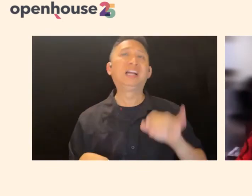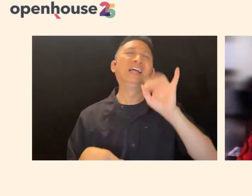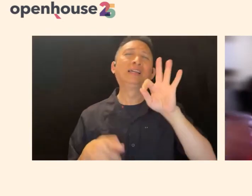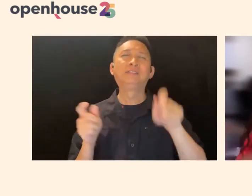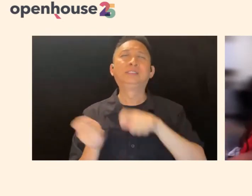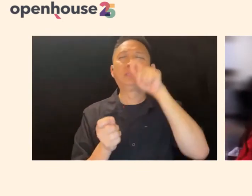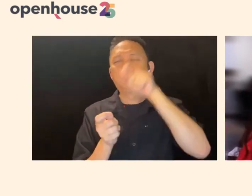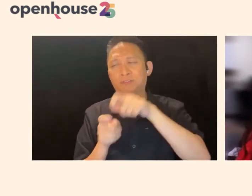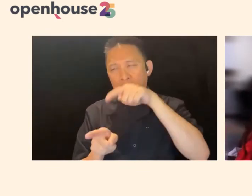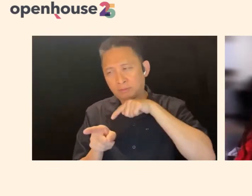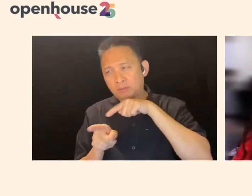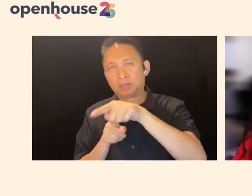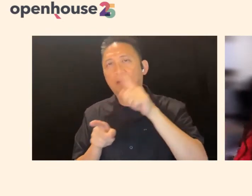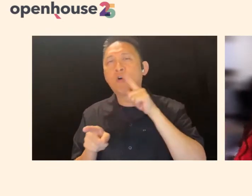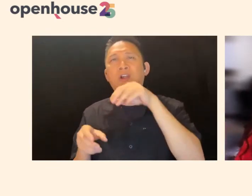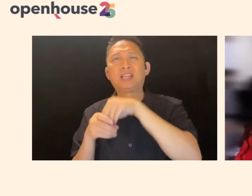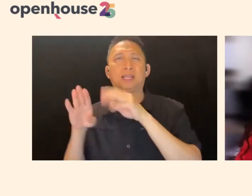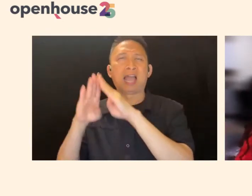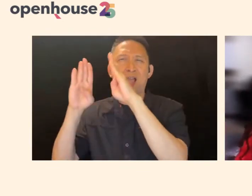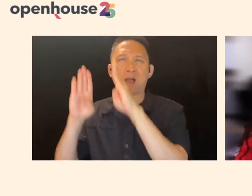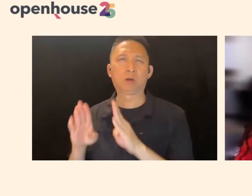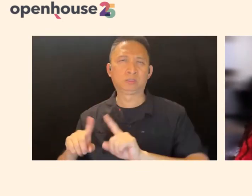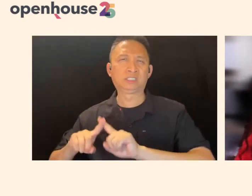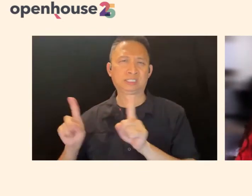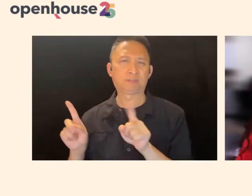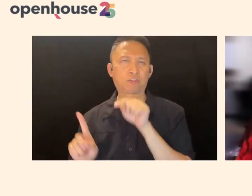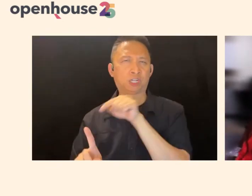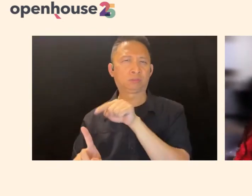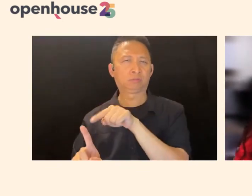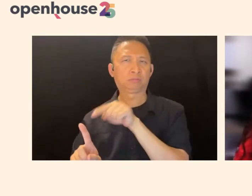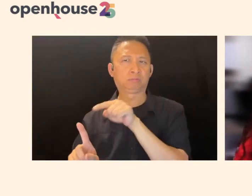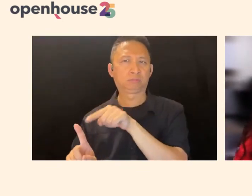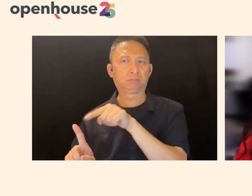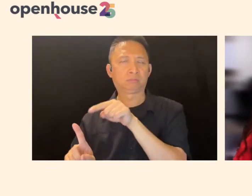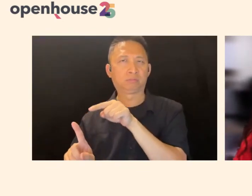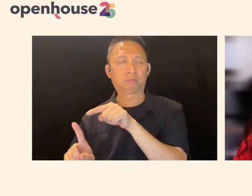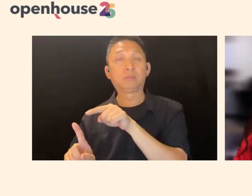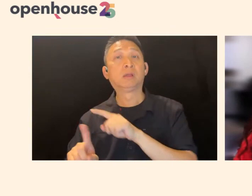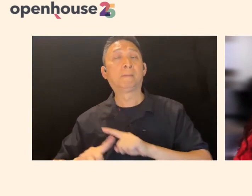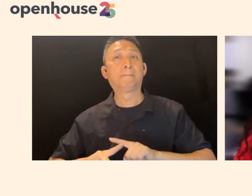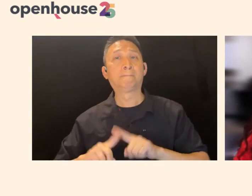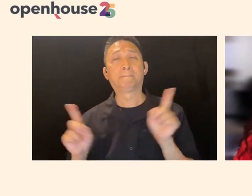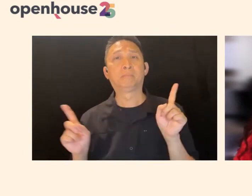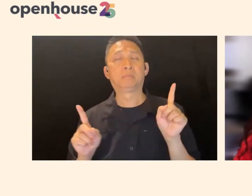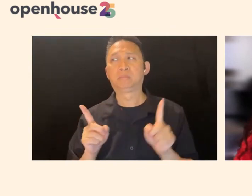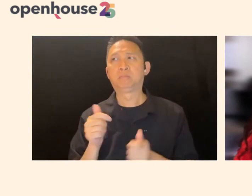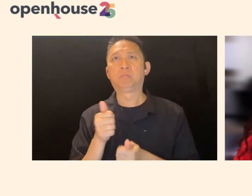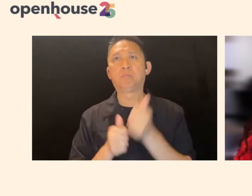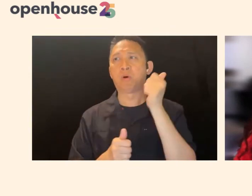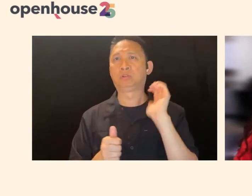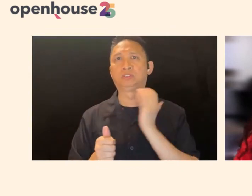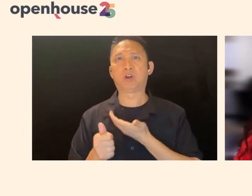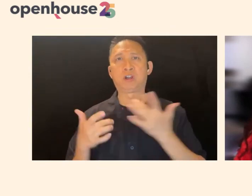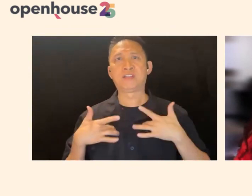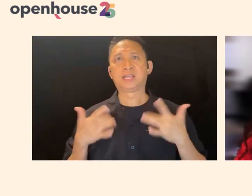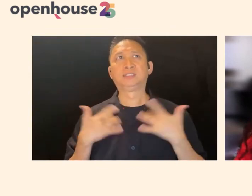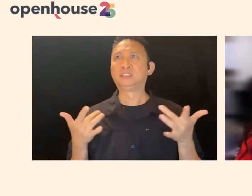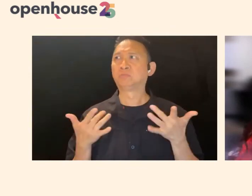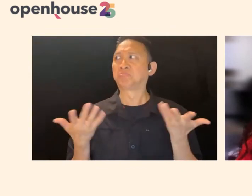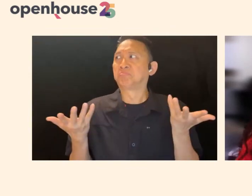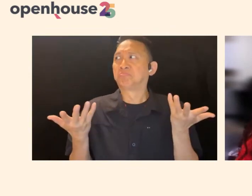just for in-house. Um, but the majority of our events